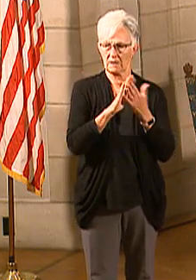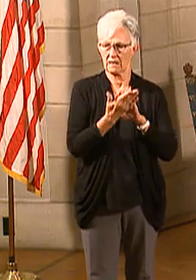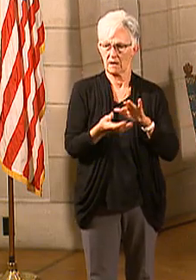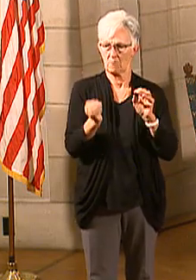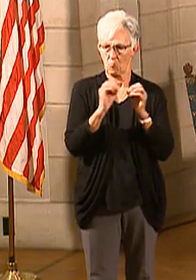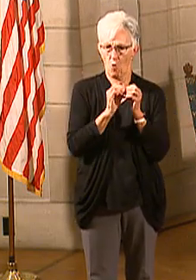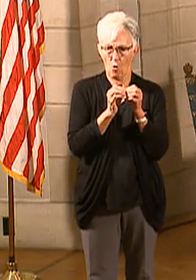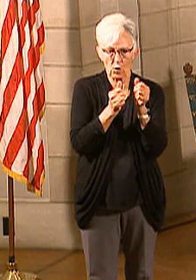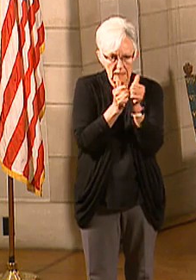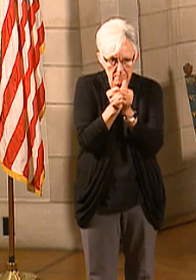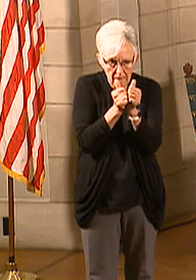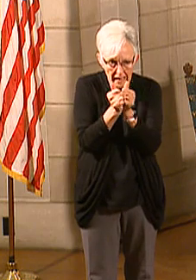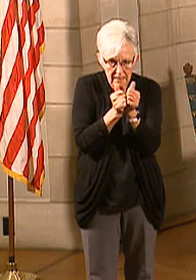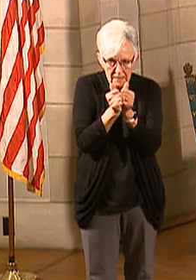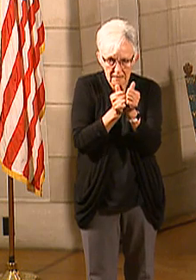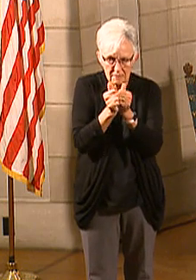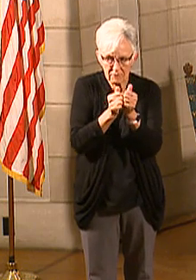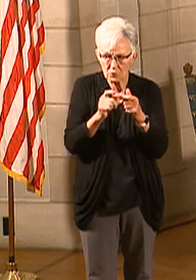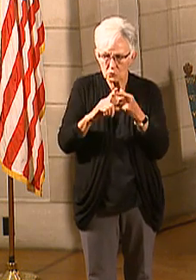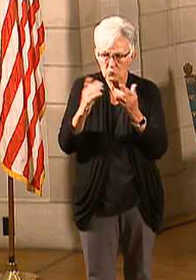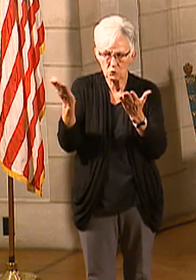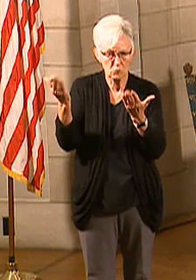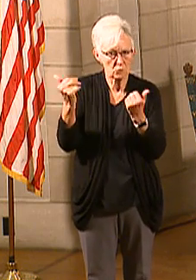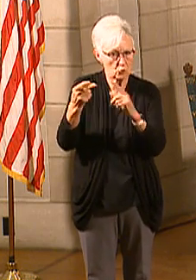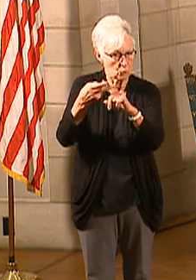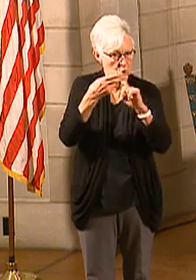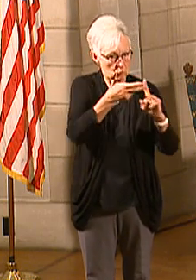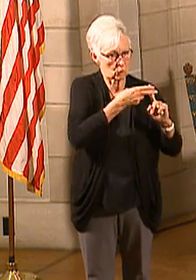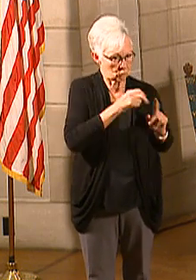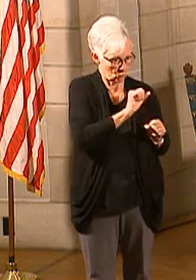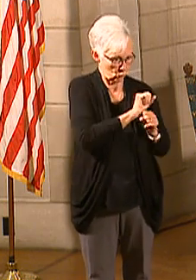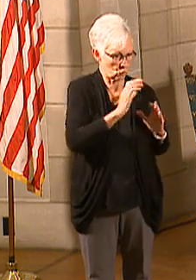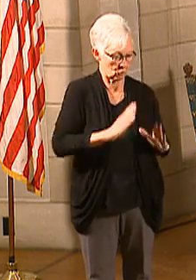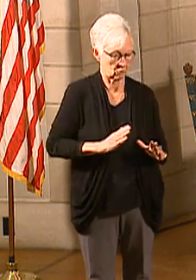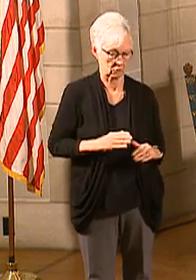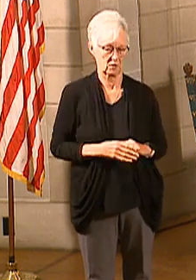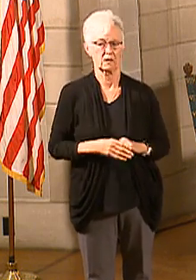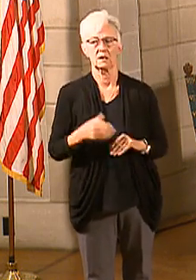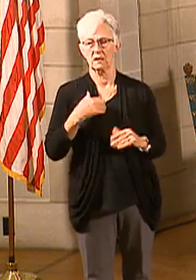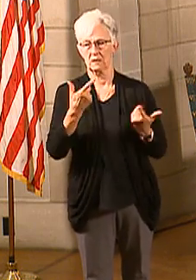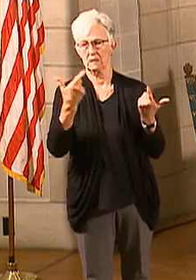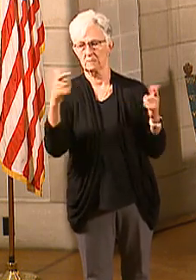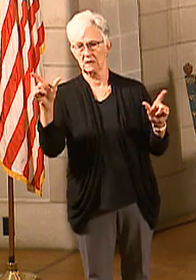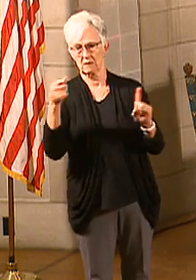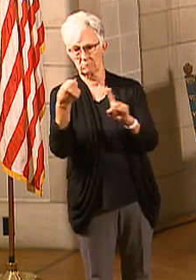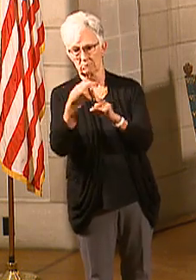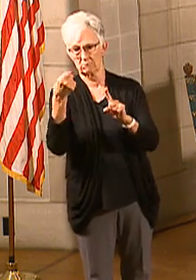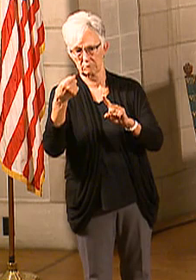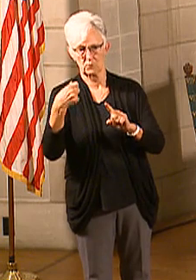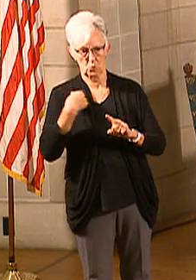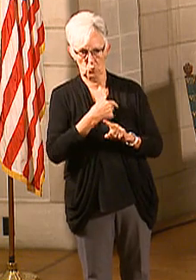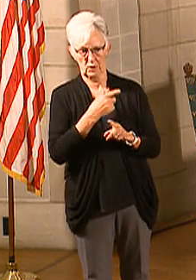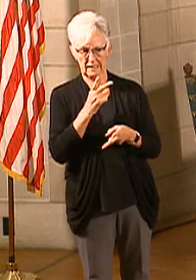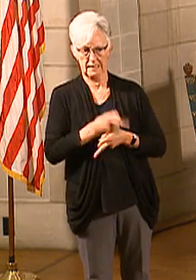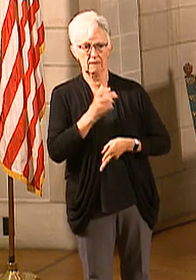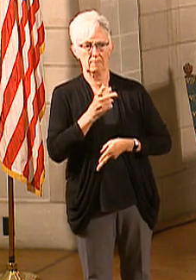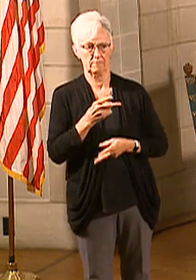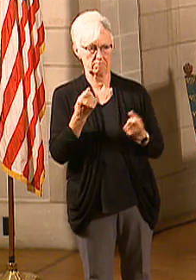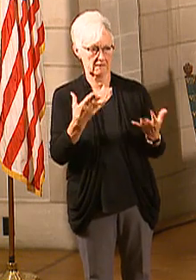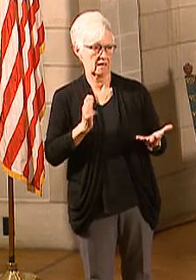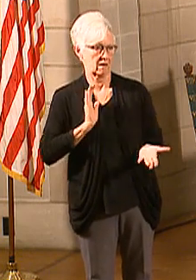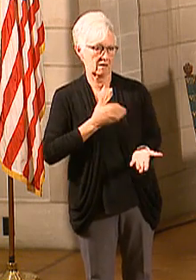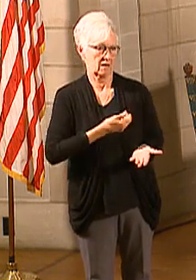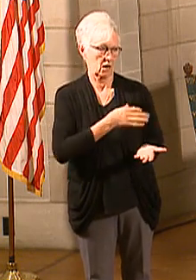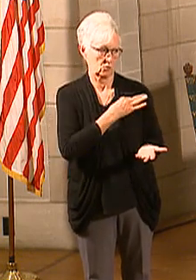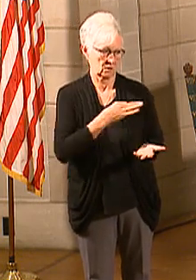arena. Certainly, that has been a huge impact on our retention of staff. And our goal